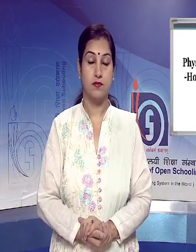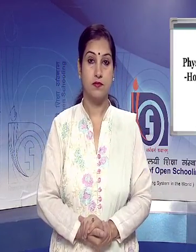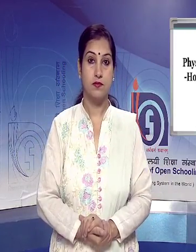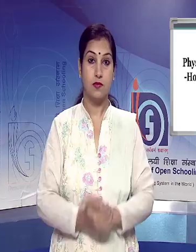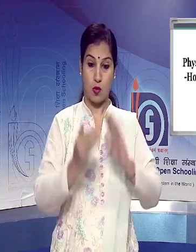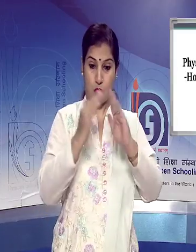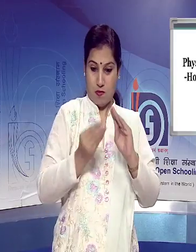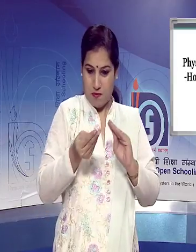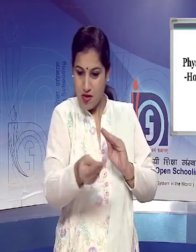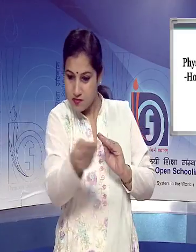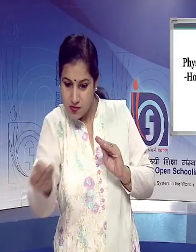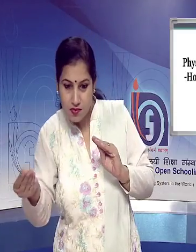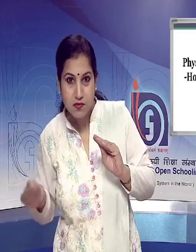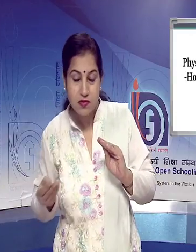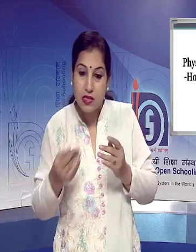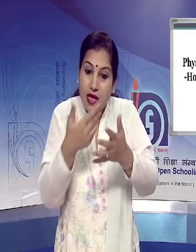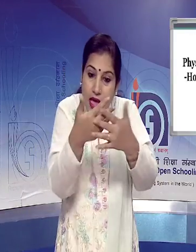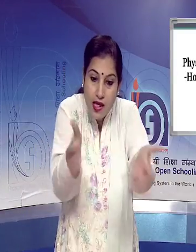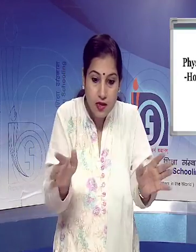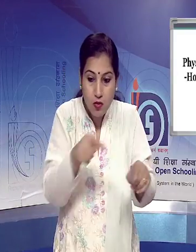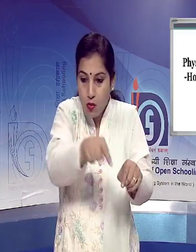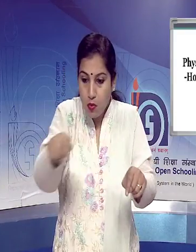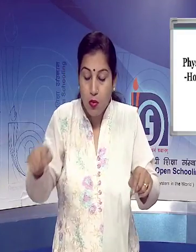environment near our house.